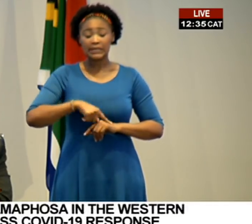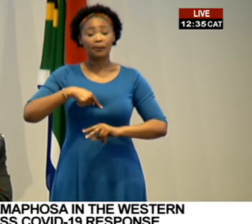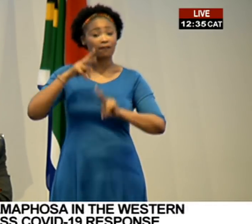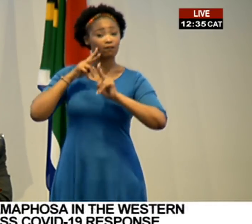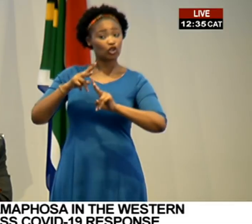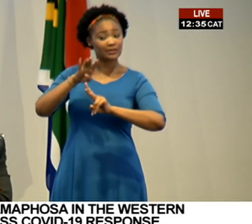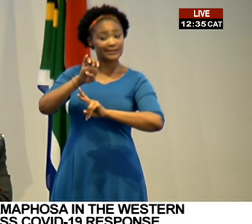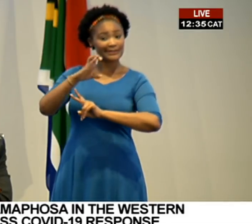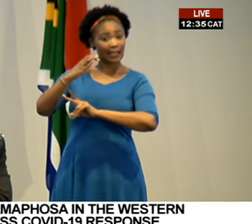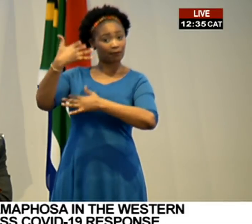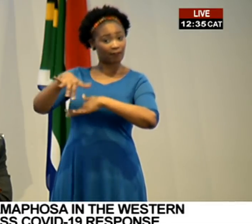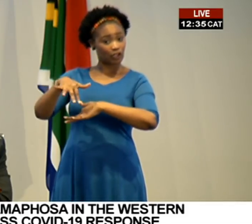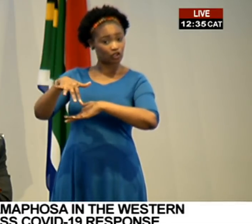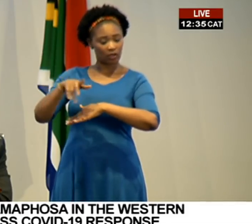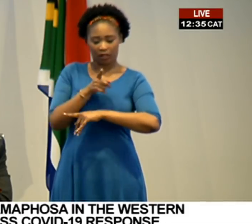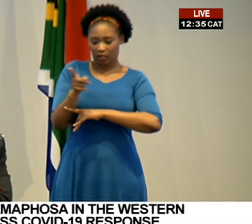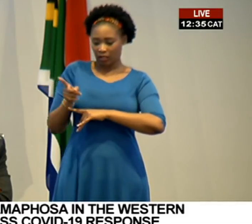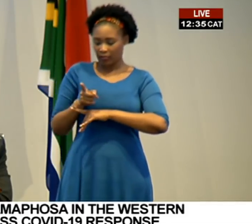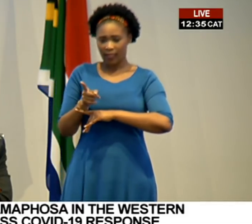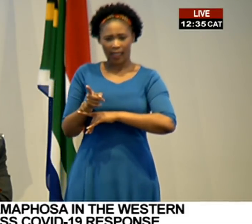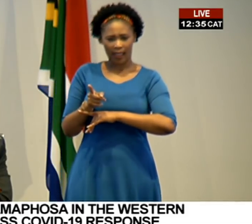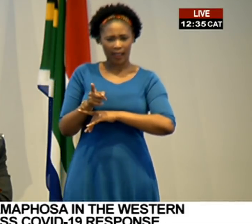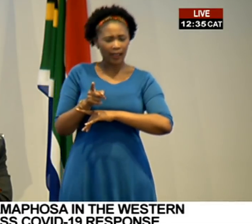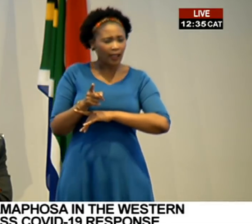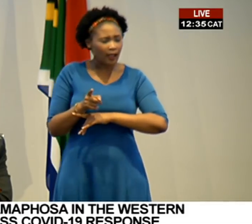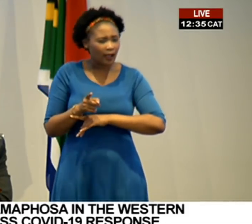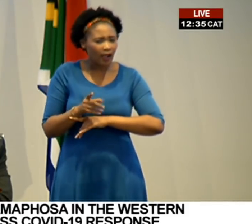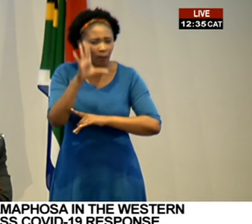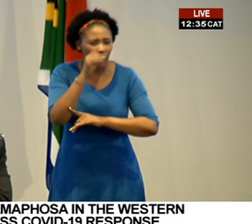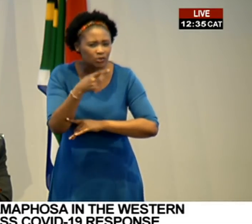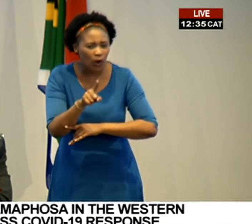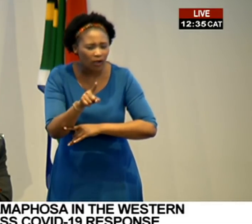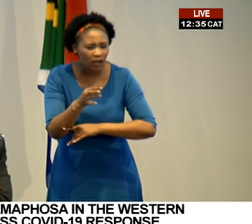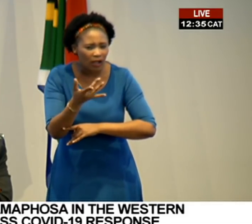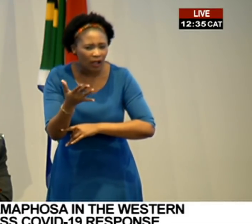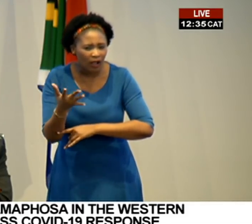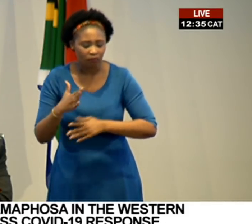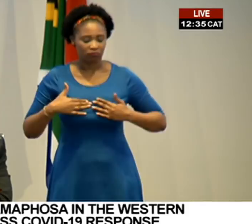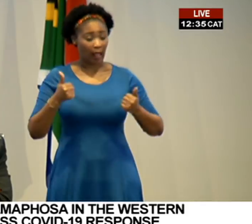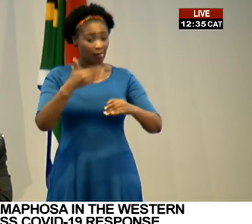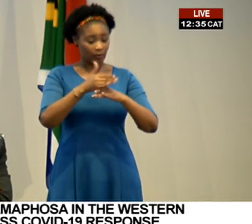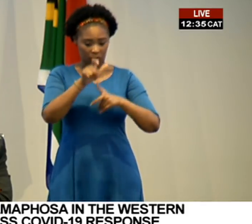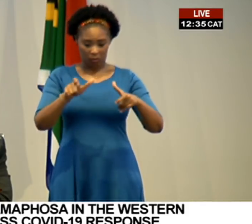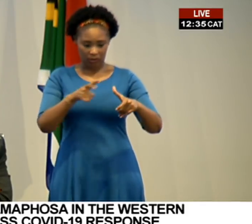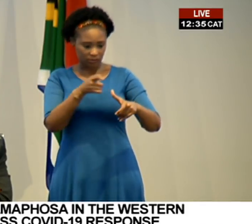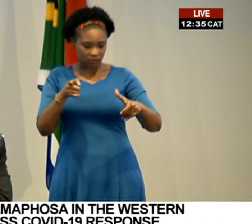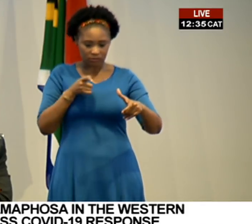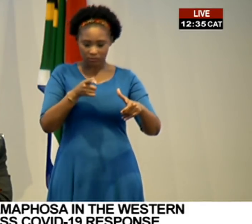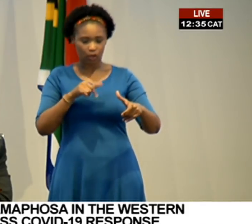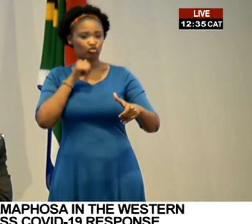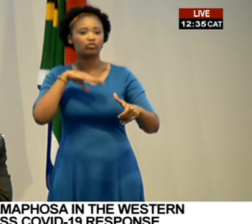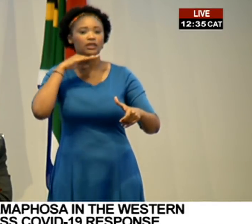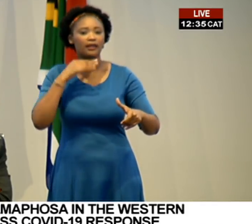Eastern Cape, they were running short of a number of health workers they needed to bring on